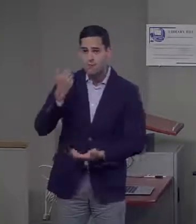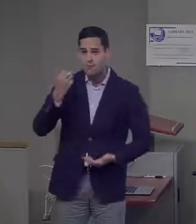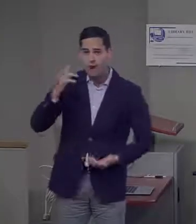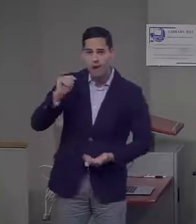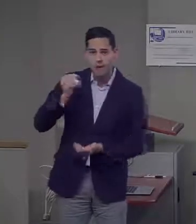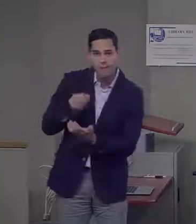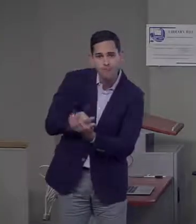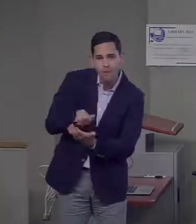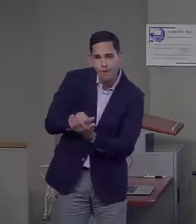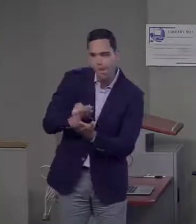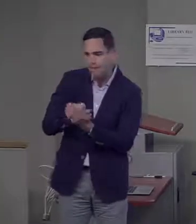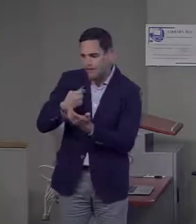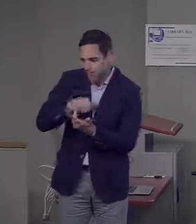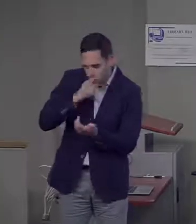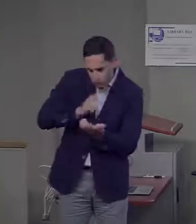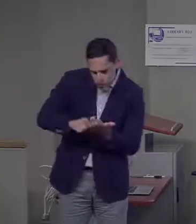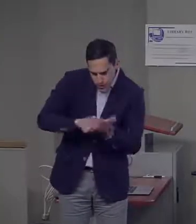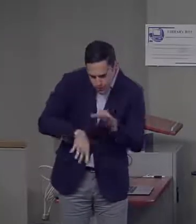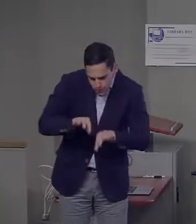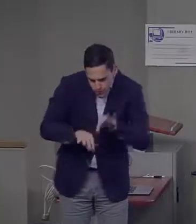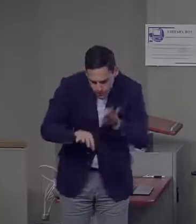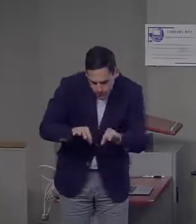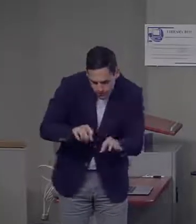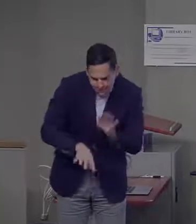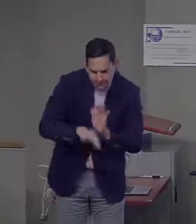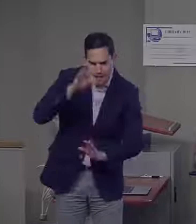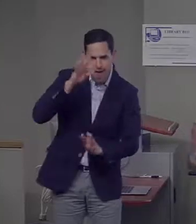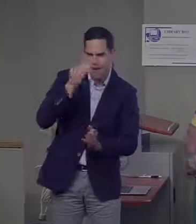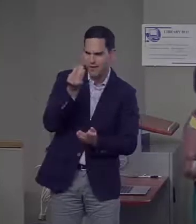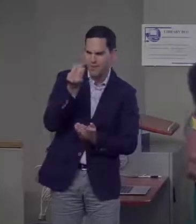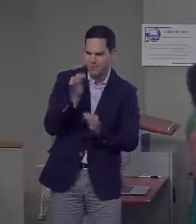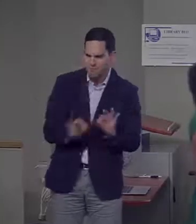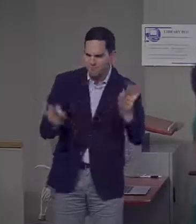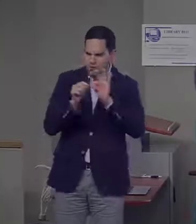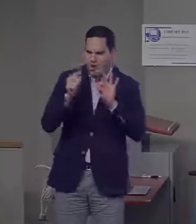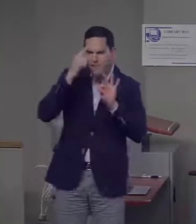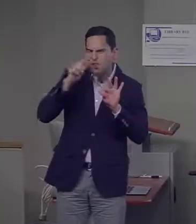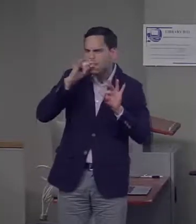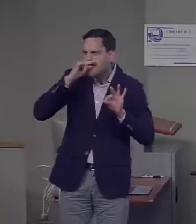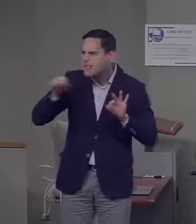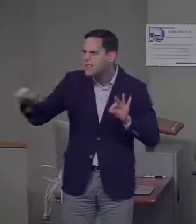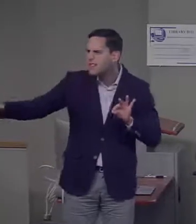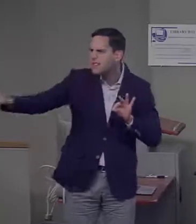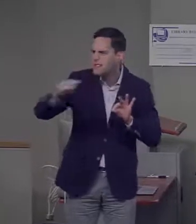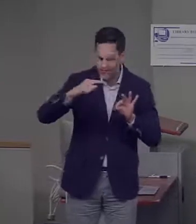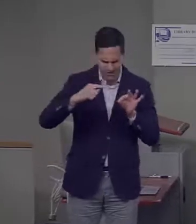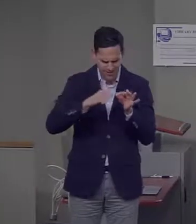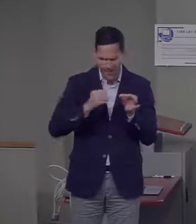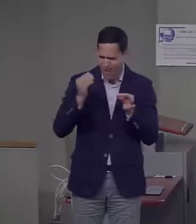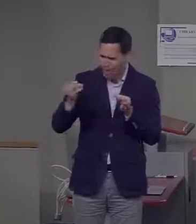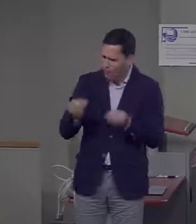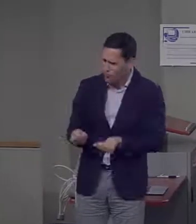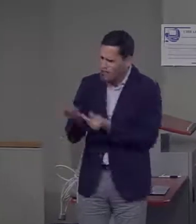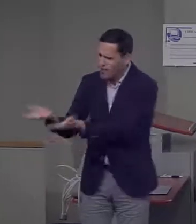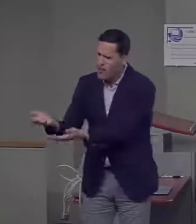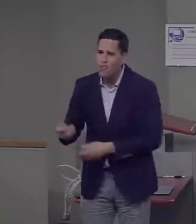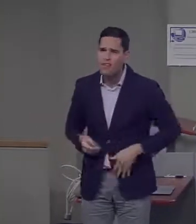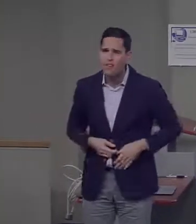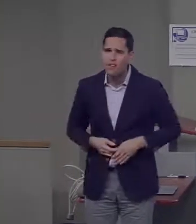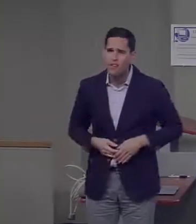for kids' lives, we got to get it out there. So Kathy and I have been working together for so long that we got confused as to our